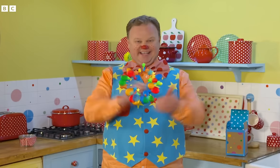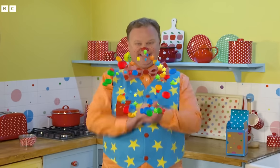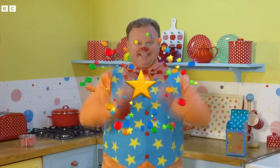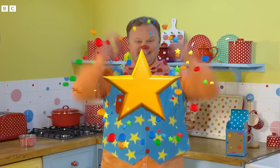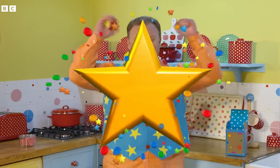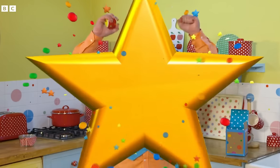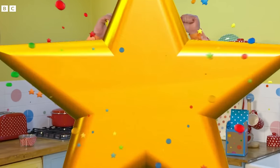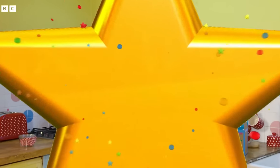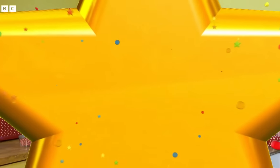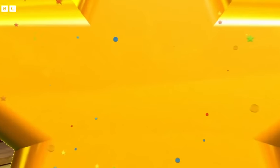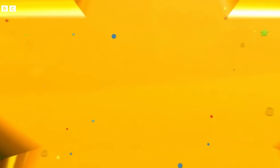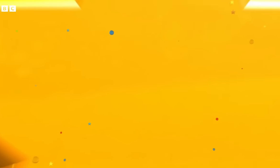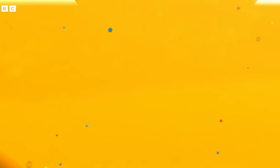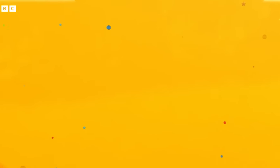stars. Yay!